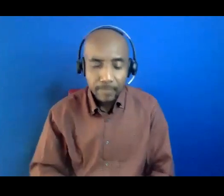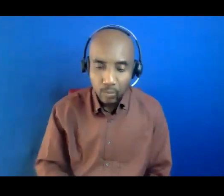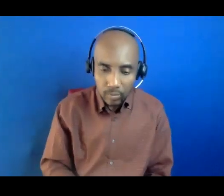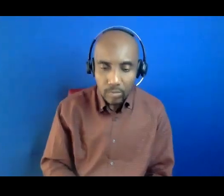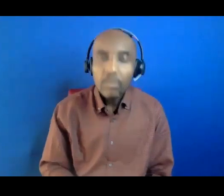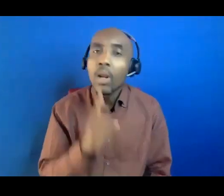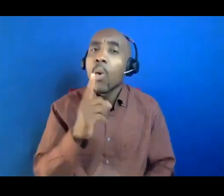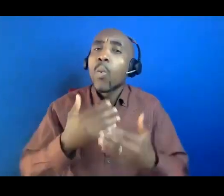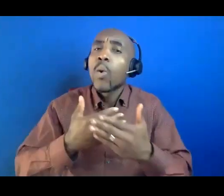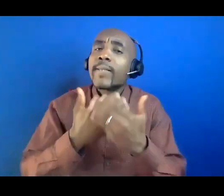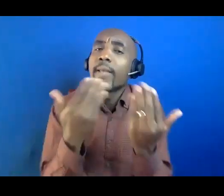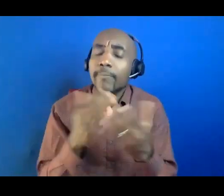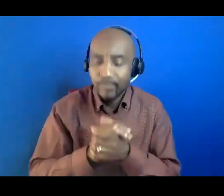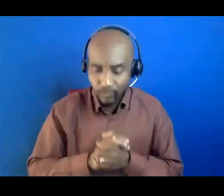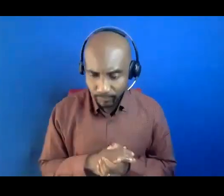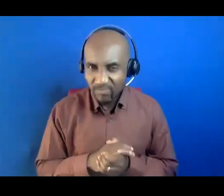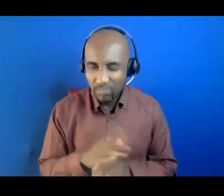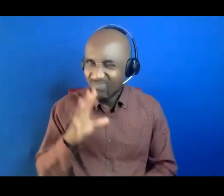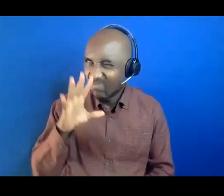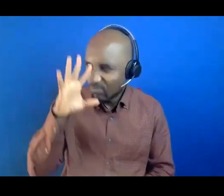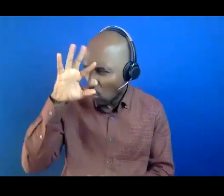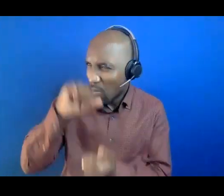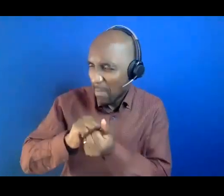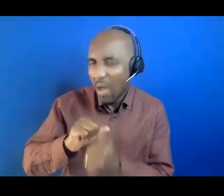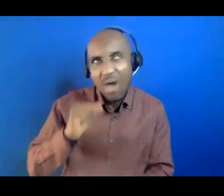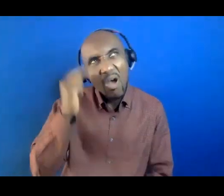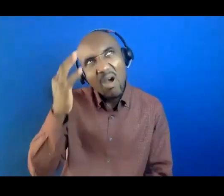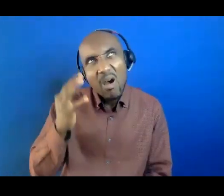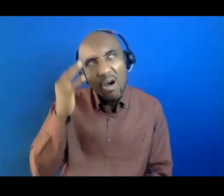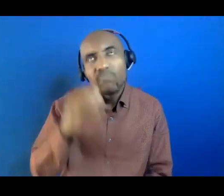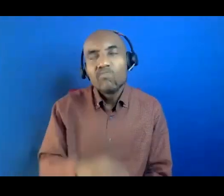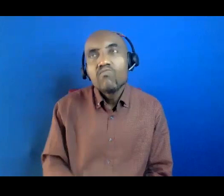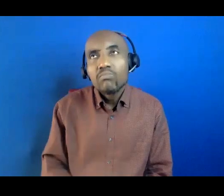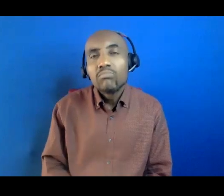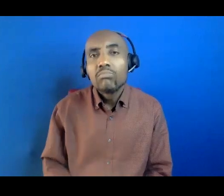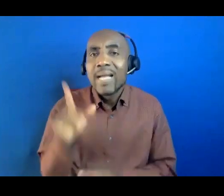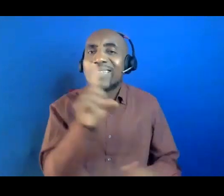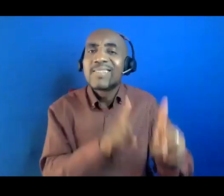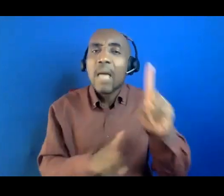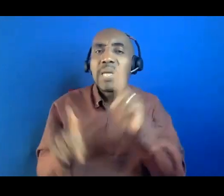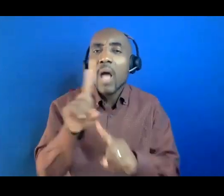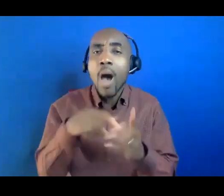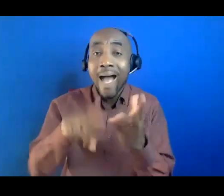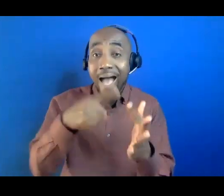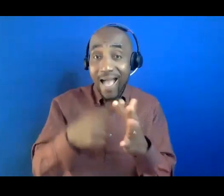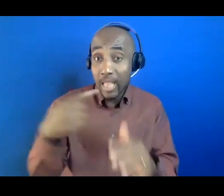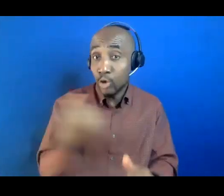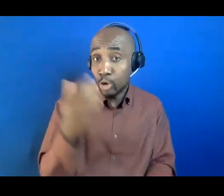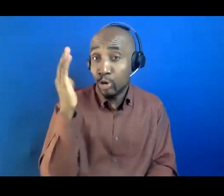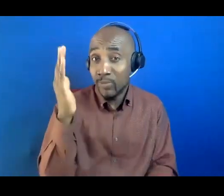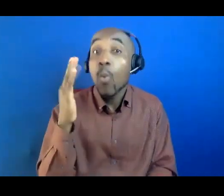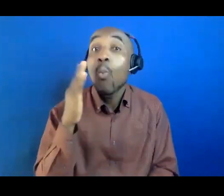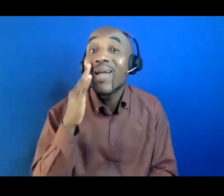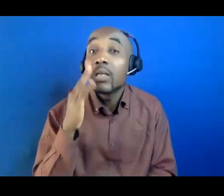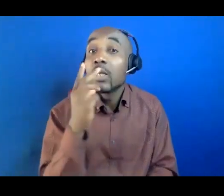day, I remember the day, there was a seminar that Alex was supposed to speak at. It was on the 27th of